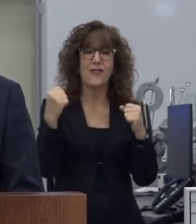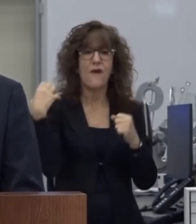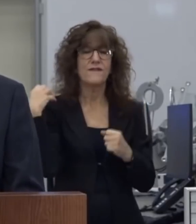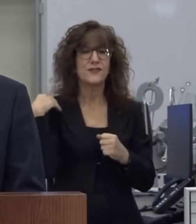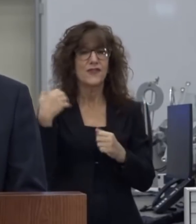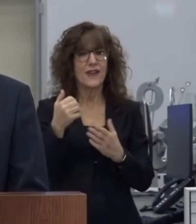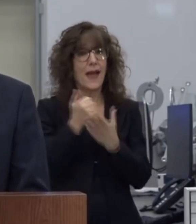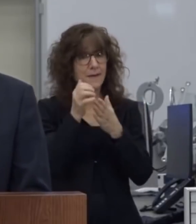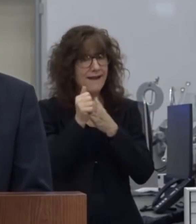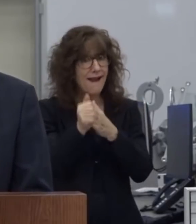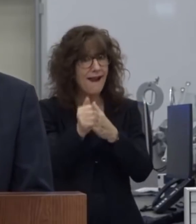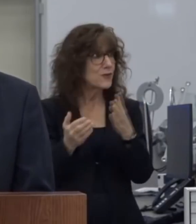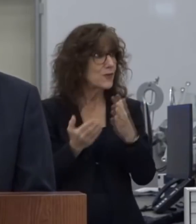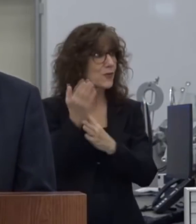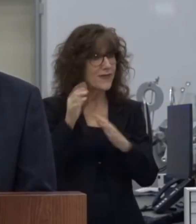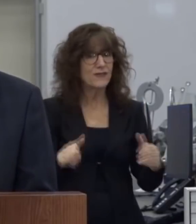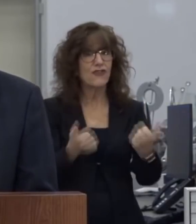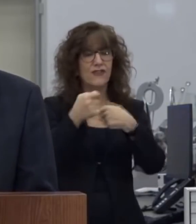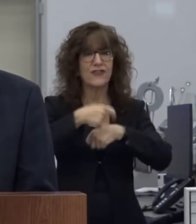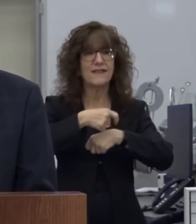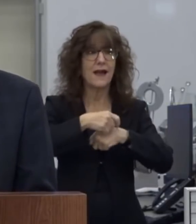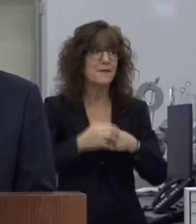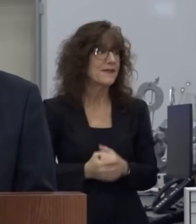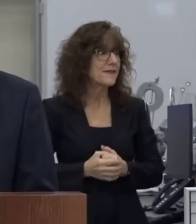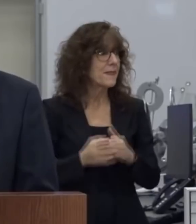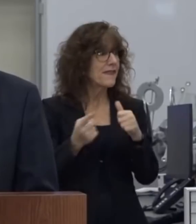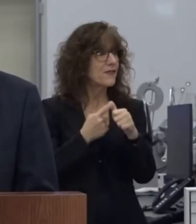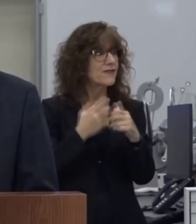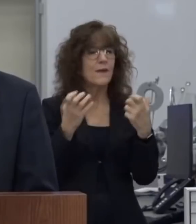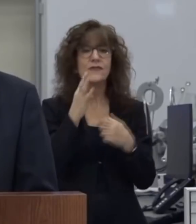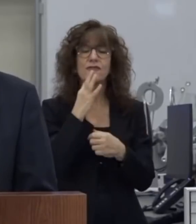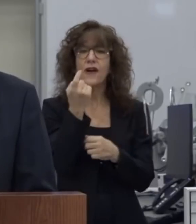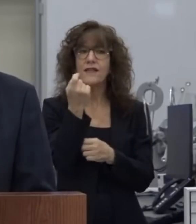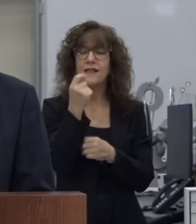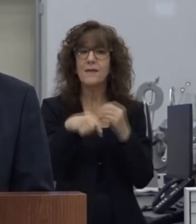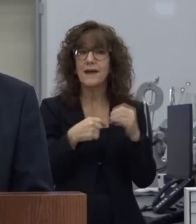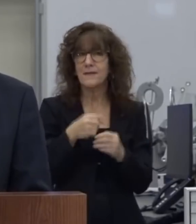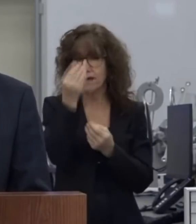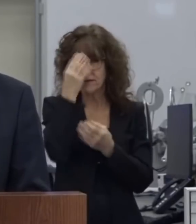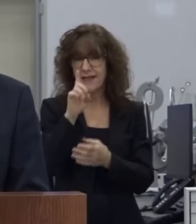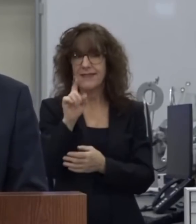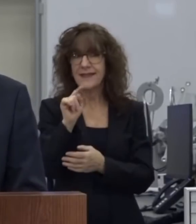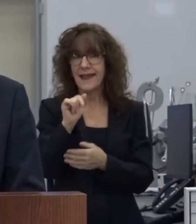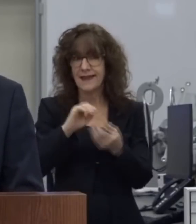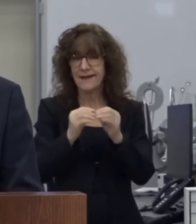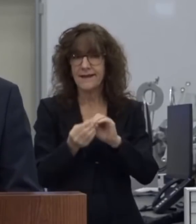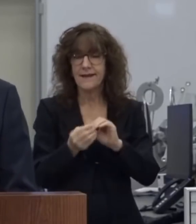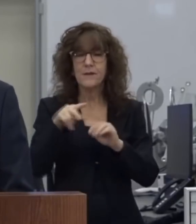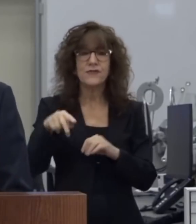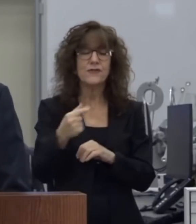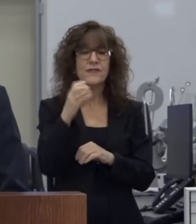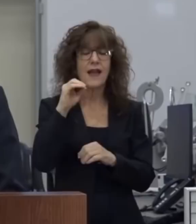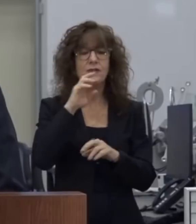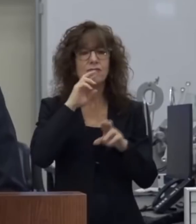guide you through these challenging times. First, I'm going to talk a little bit about the data. Prince George's County